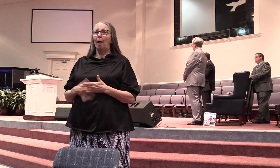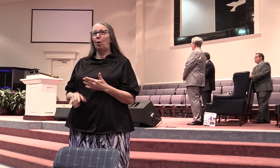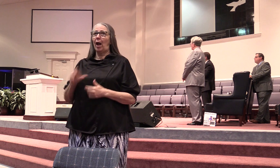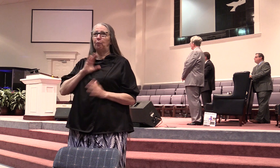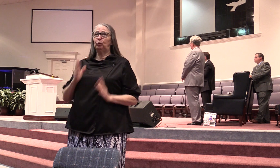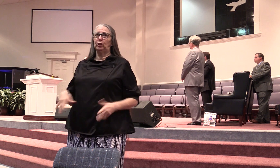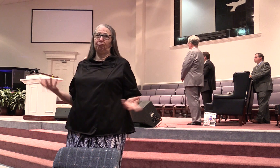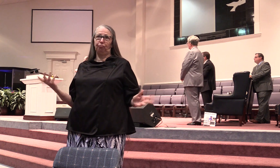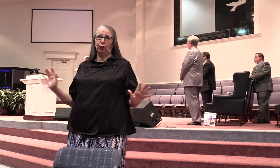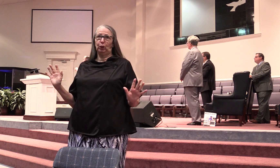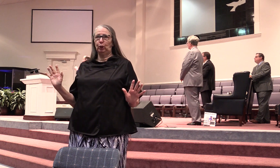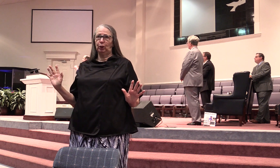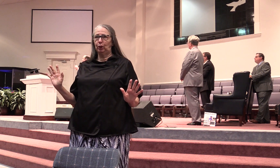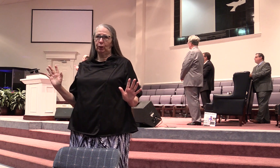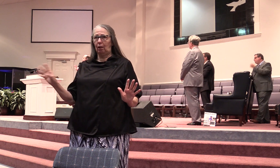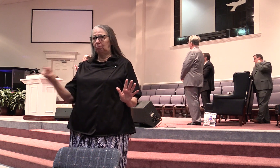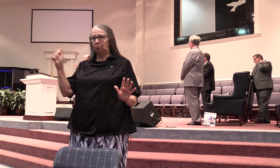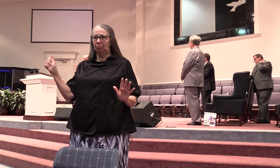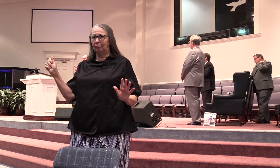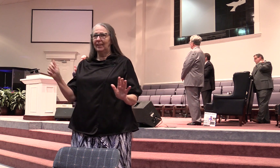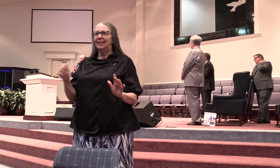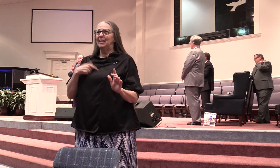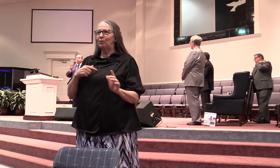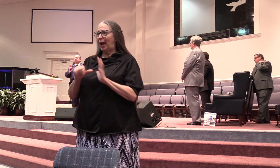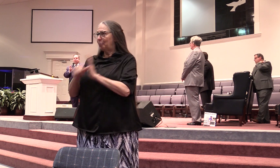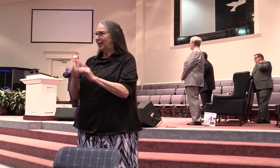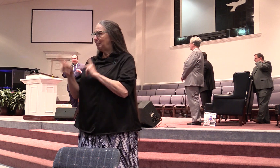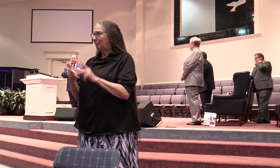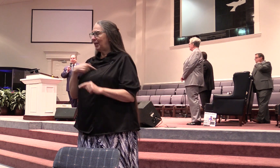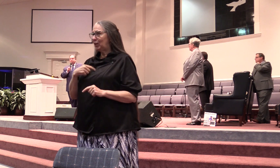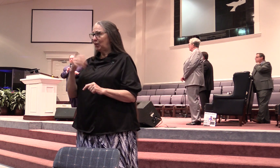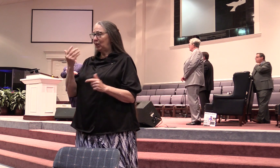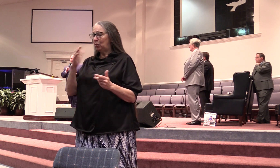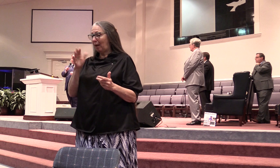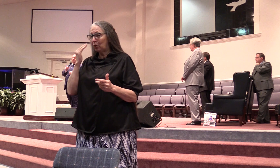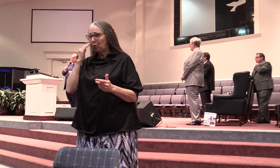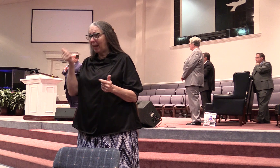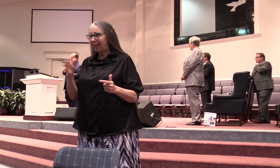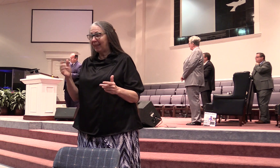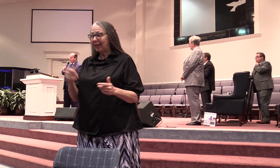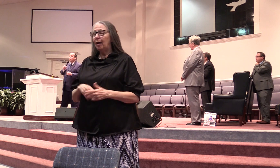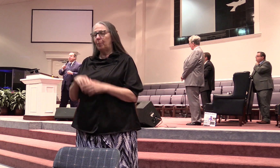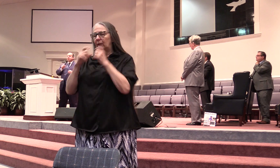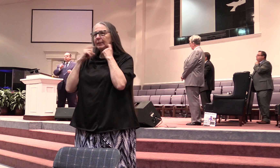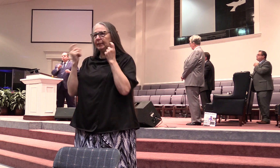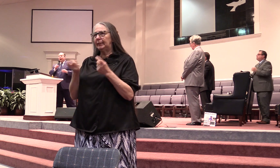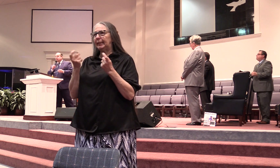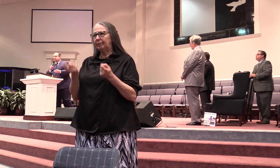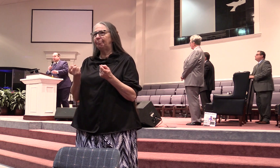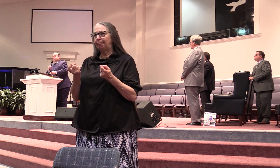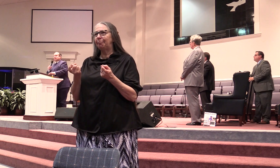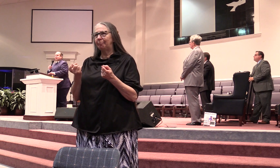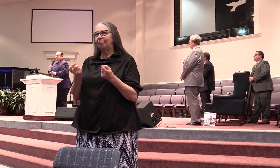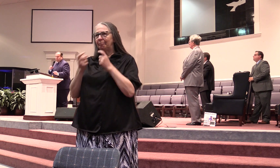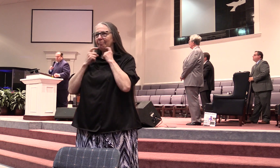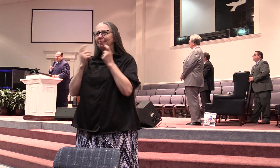tongues, okay, if you have tried to create the impression with them that you never knew anything, the beggarly elements of sin, and your